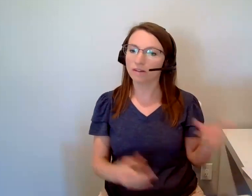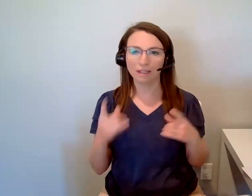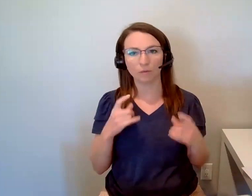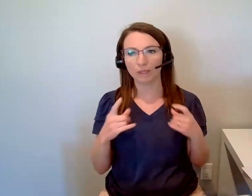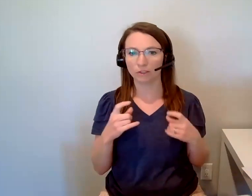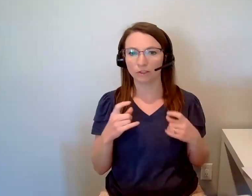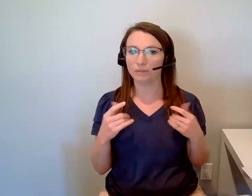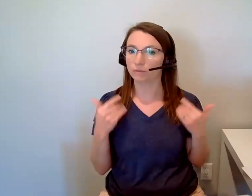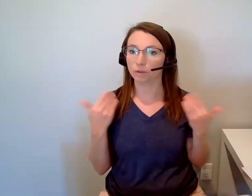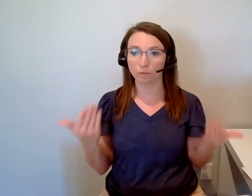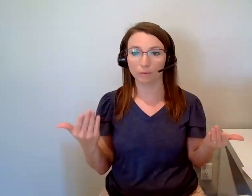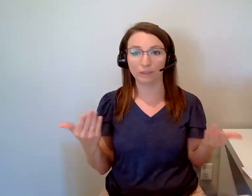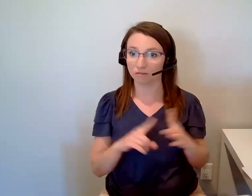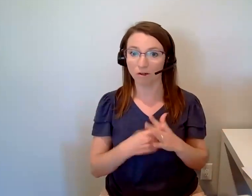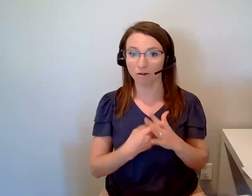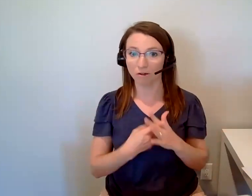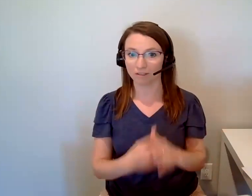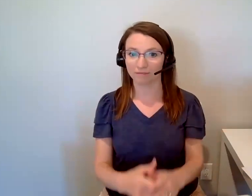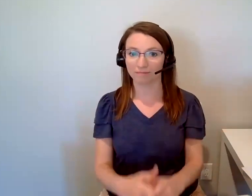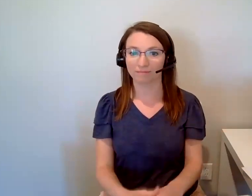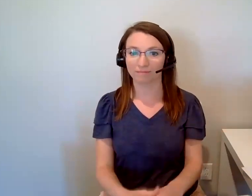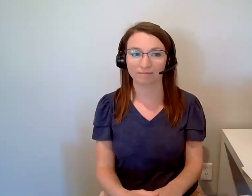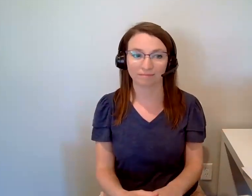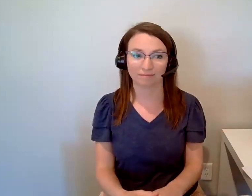Are there any questions before we start?